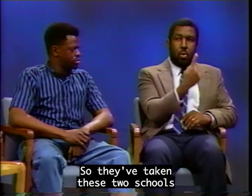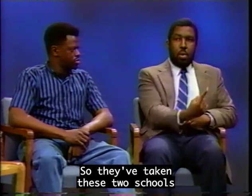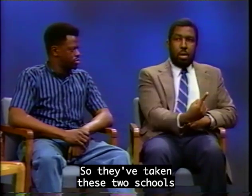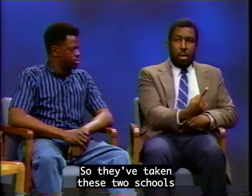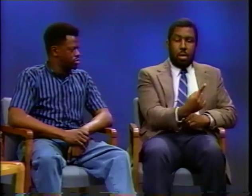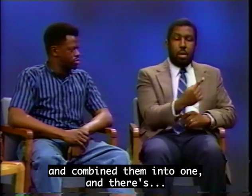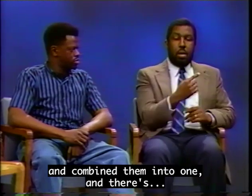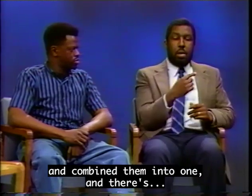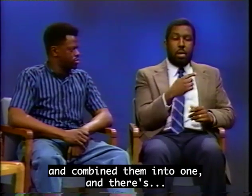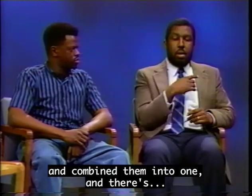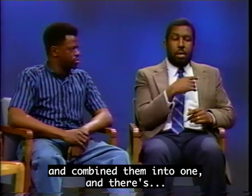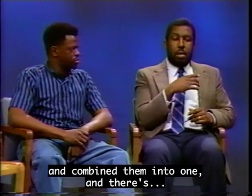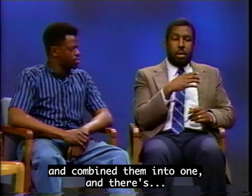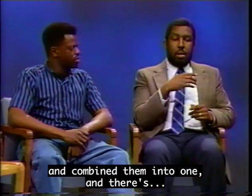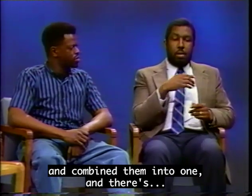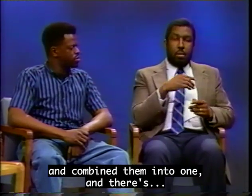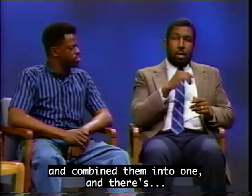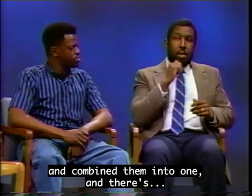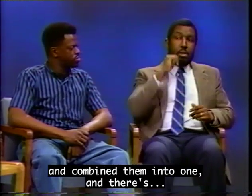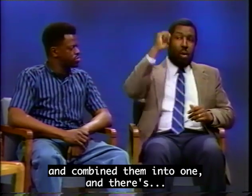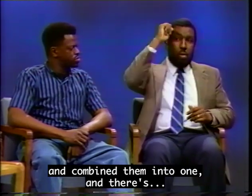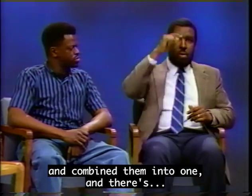schools and combined them into one. And there's